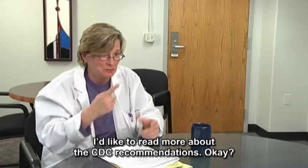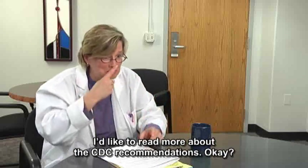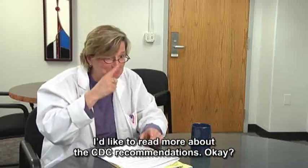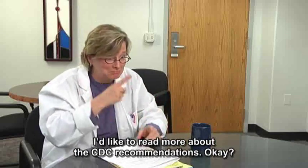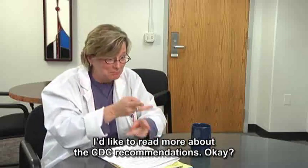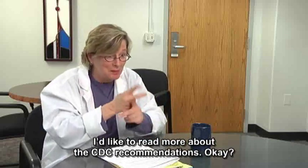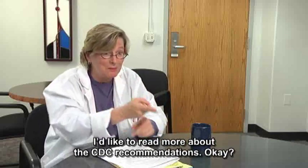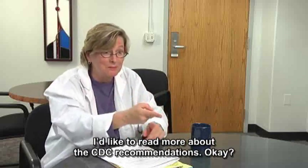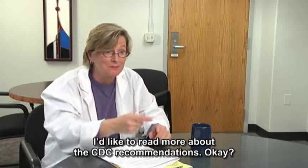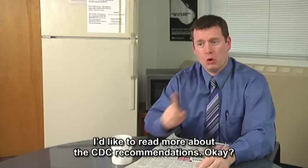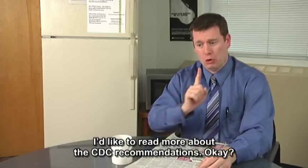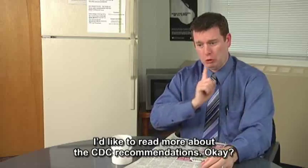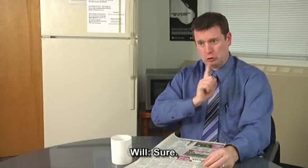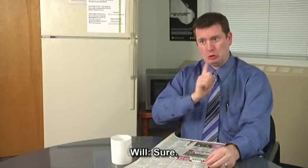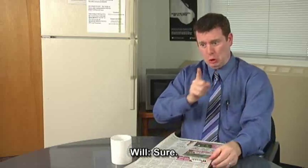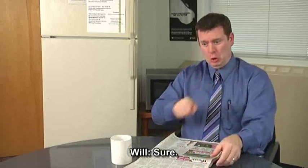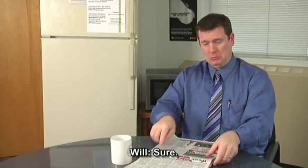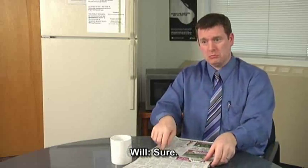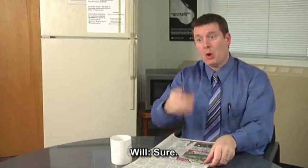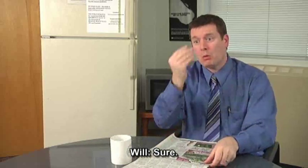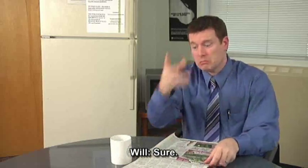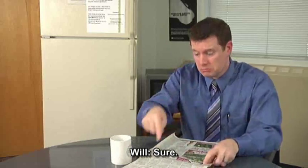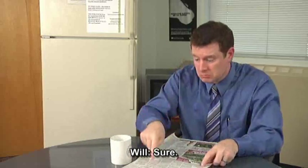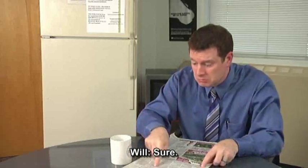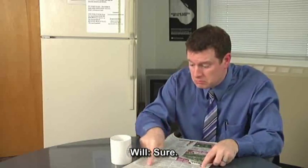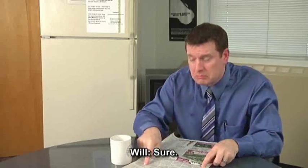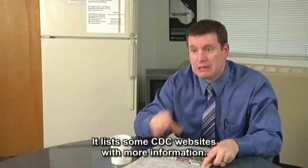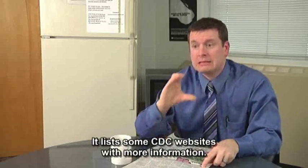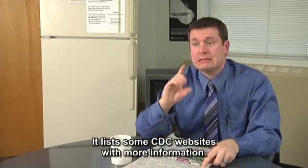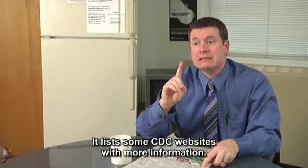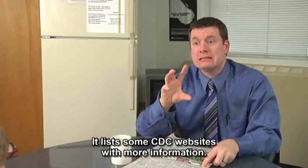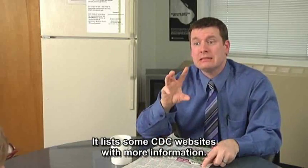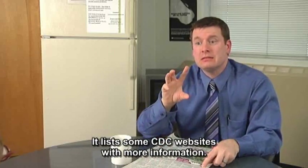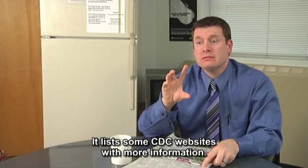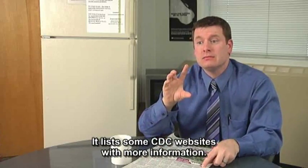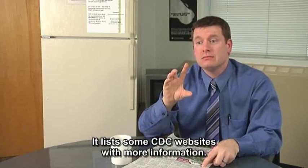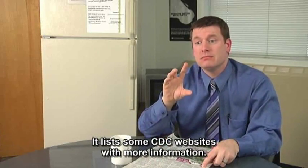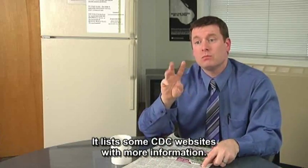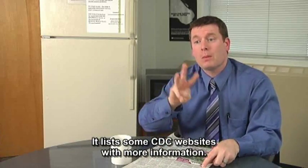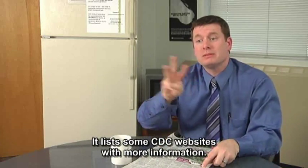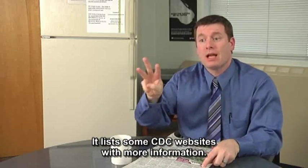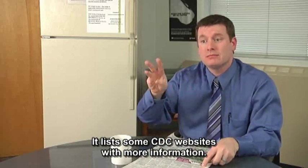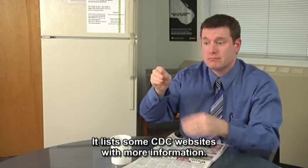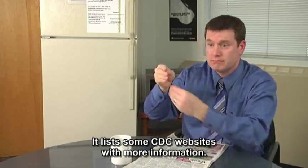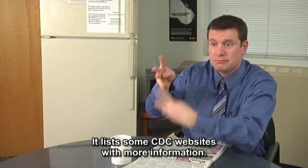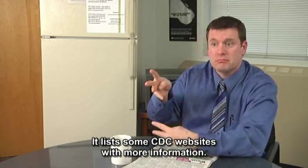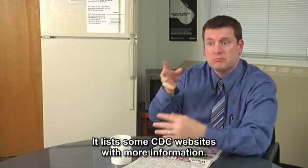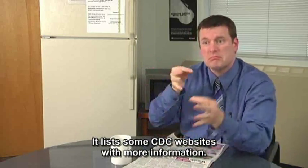Okay? Sure. It lists some CDC websites, with more information.